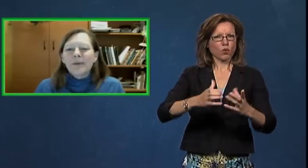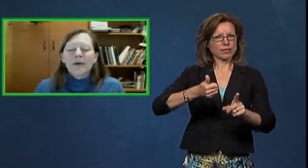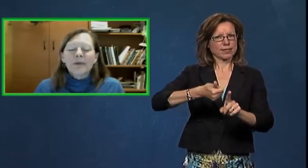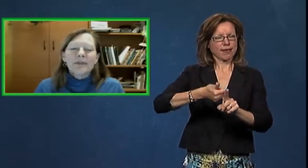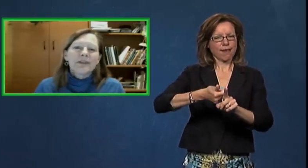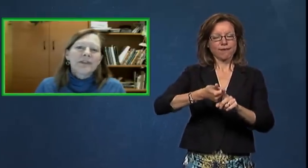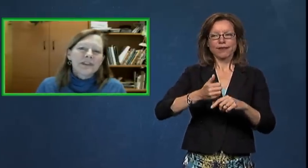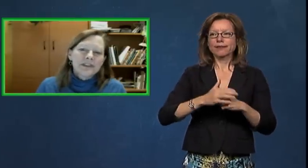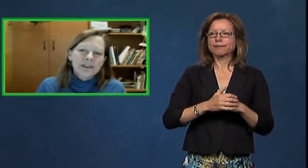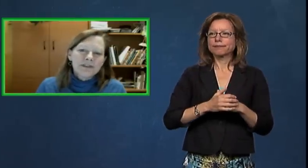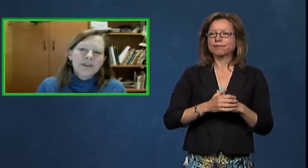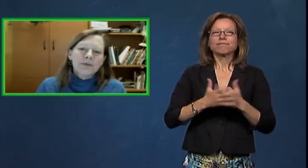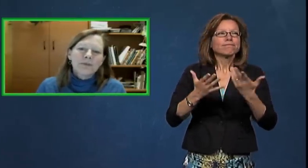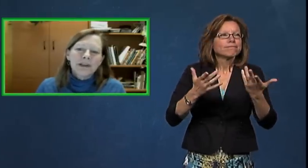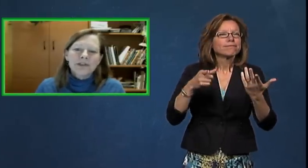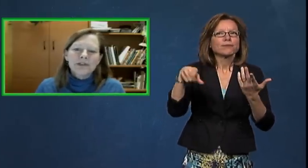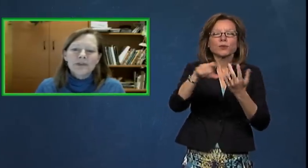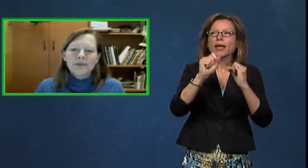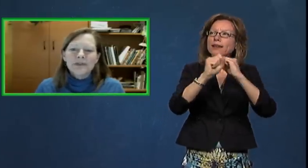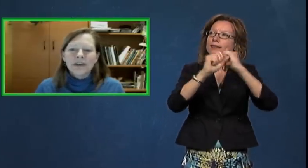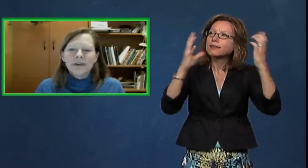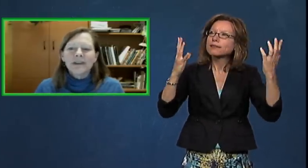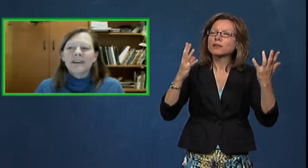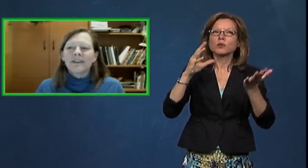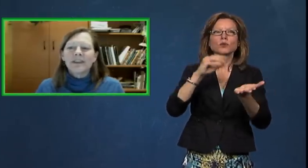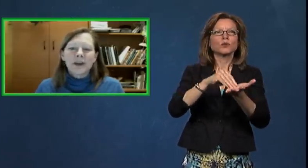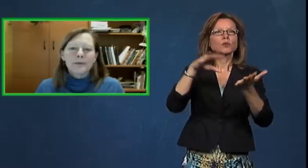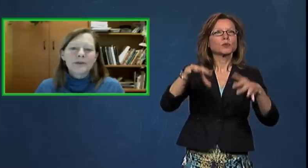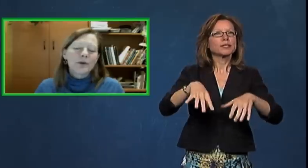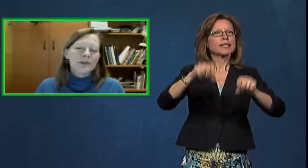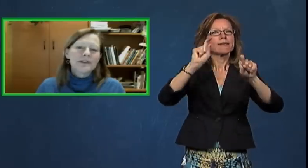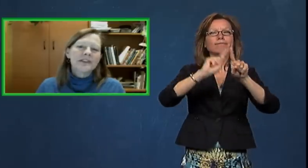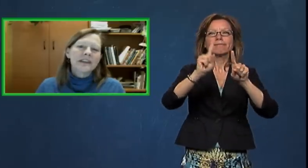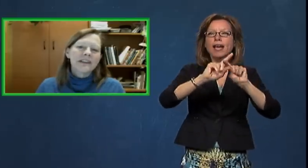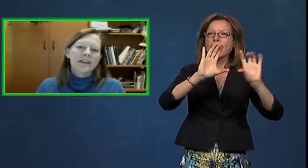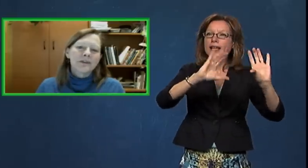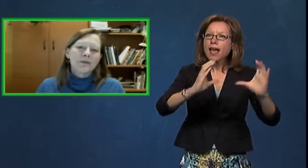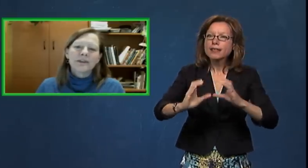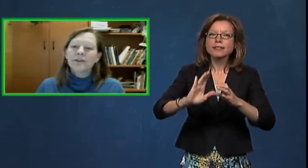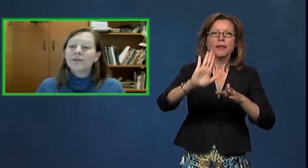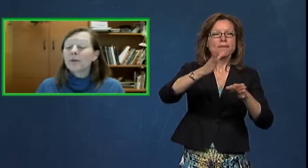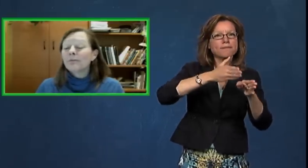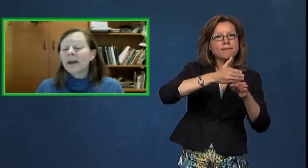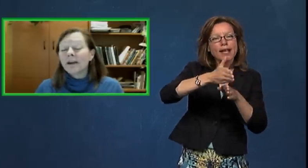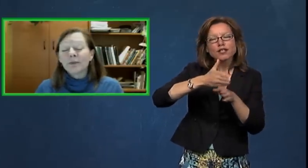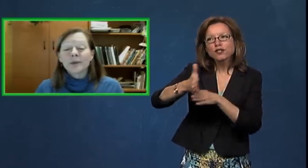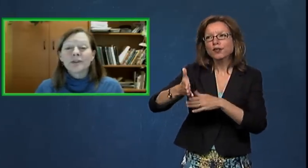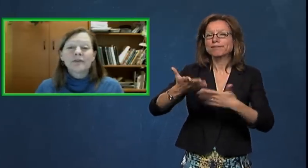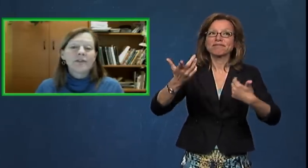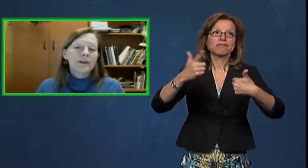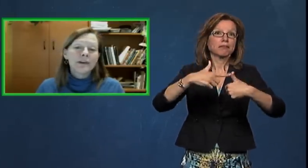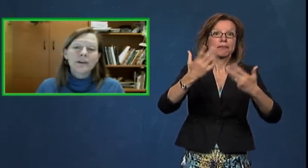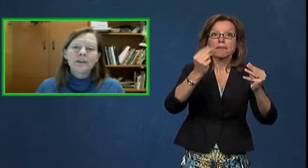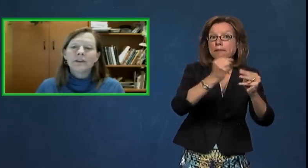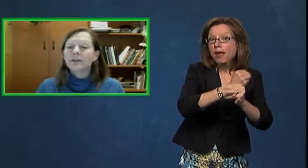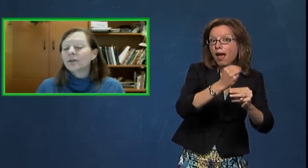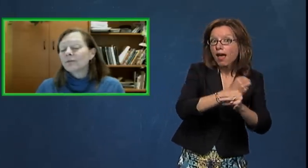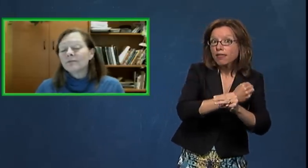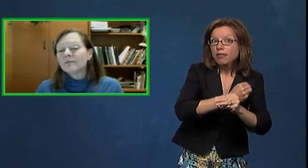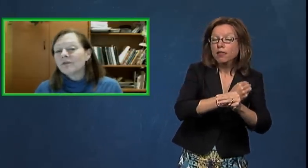Think about the different majors students are in and the types of courses they take, ranging from math, which is